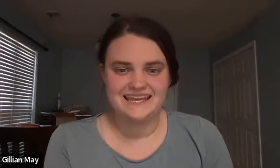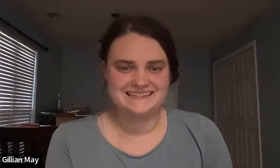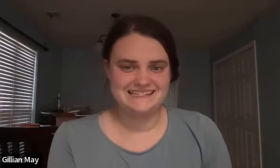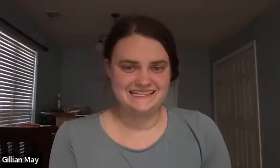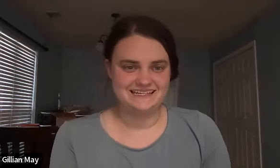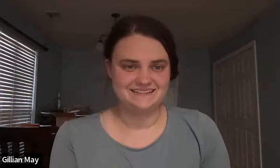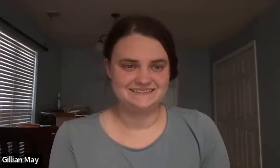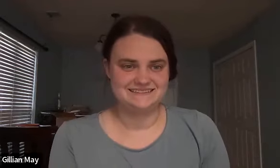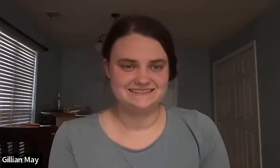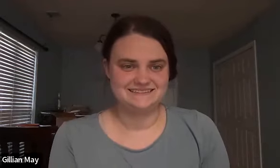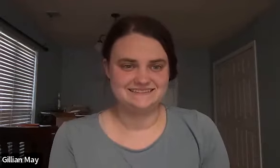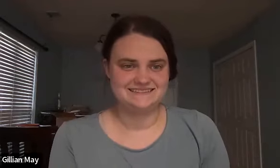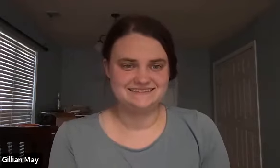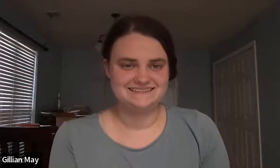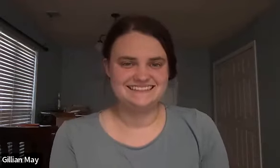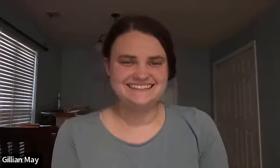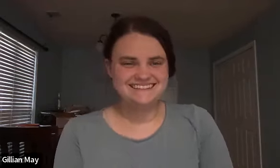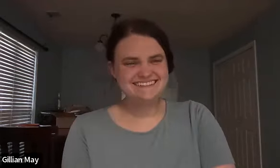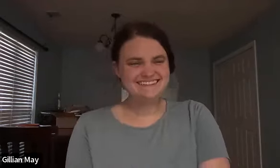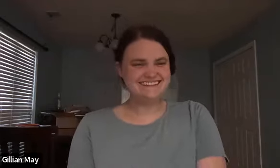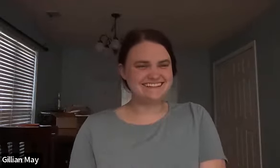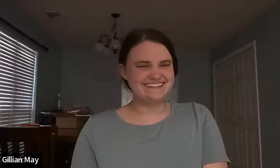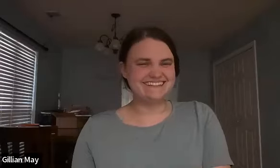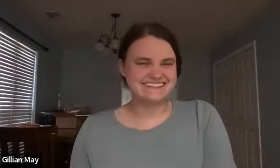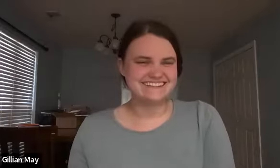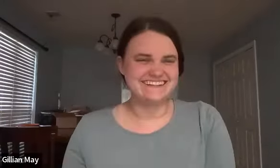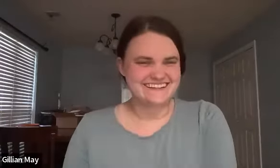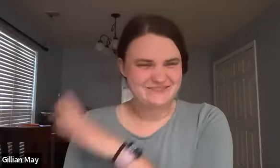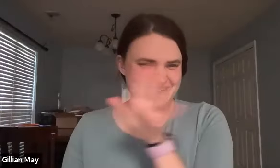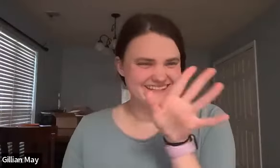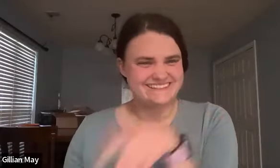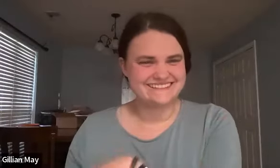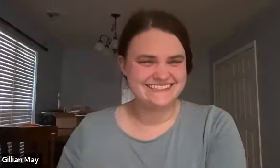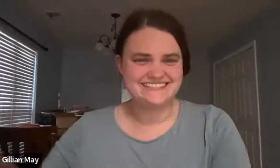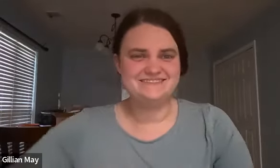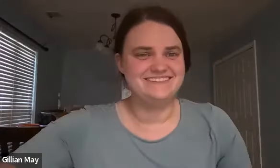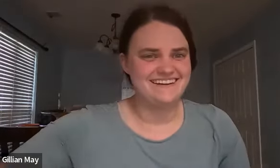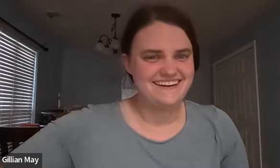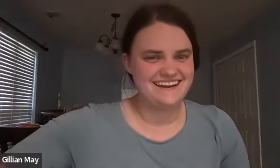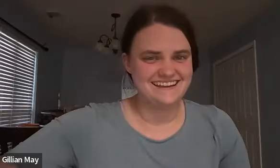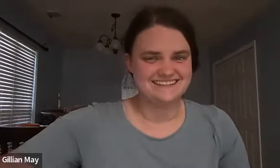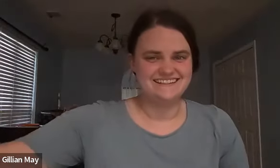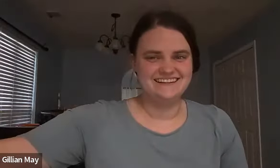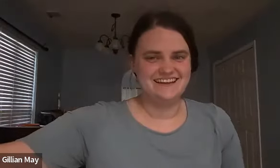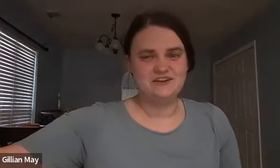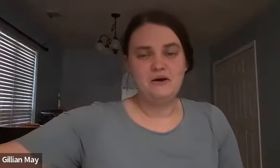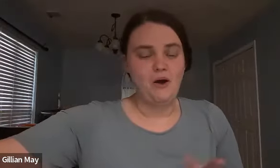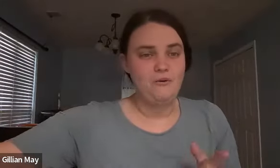And Z. Good. Oh my goodness, you guys. Y'all almost